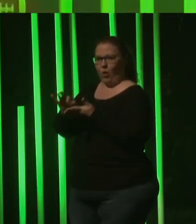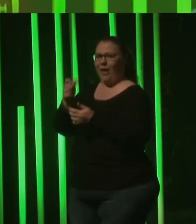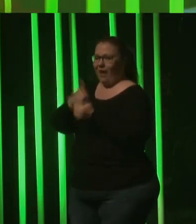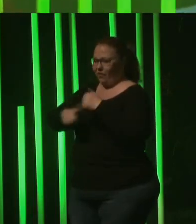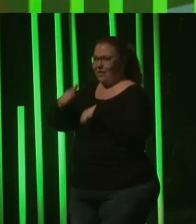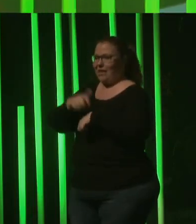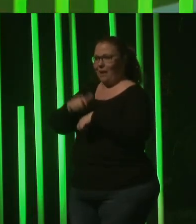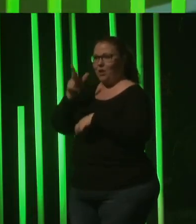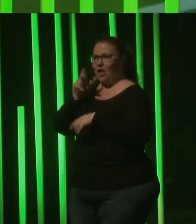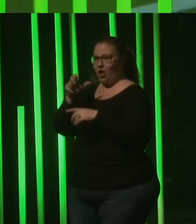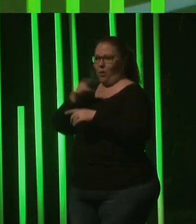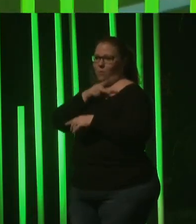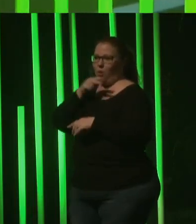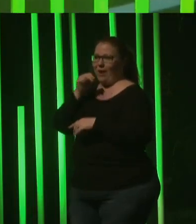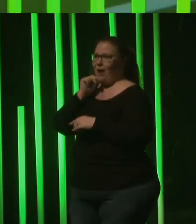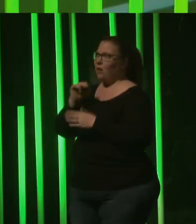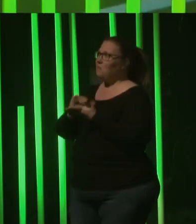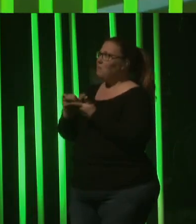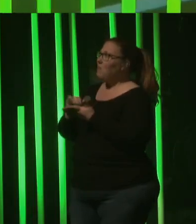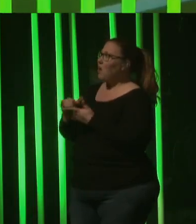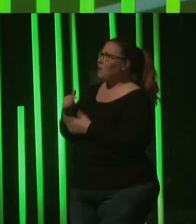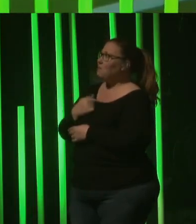time. Here it is. Pardon me.